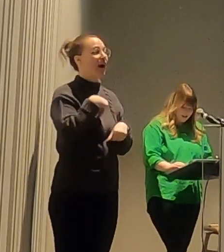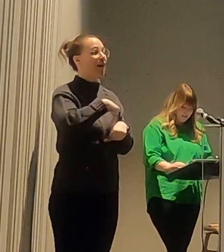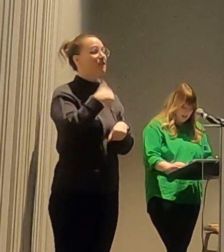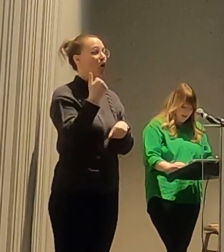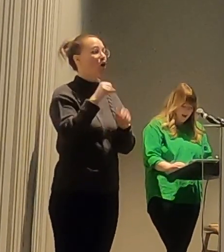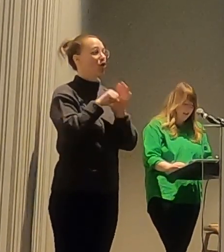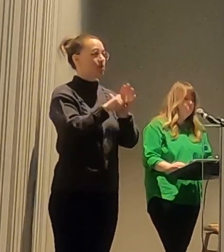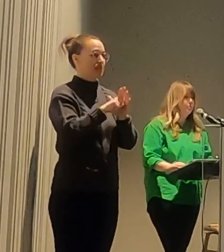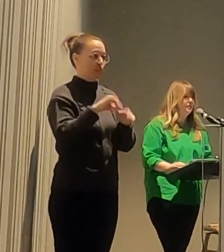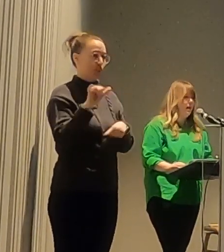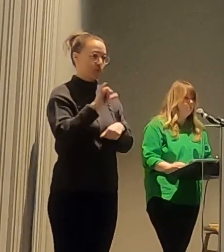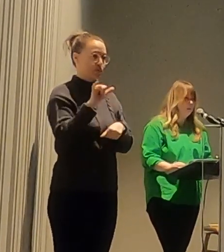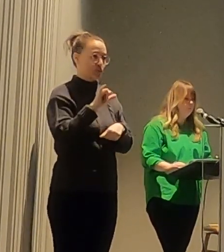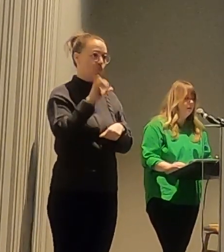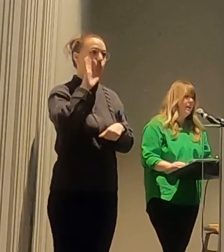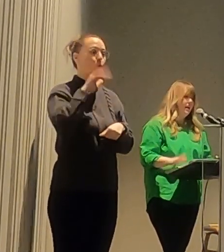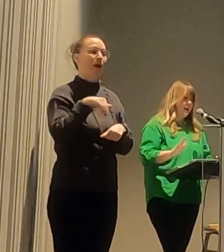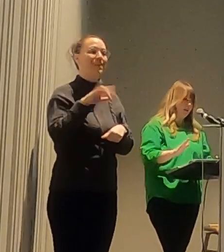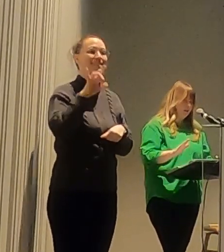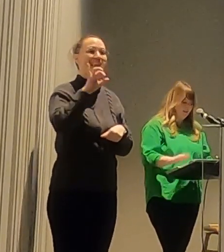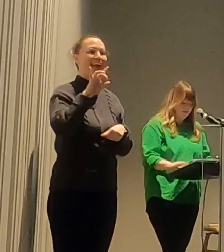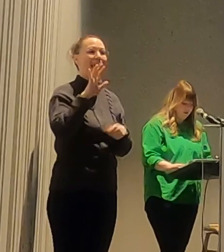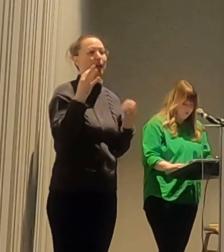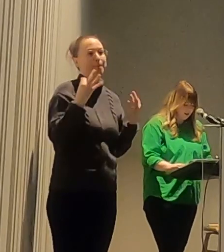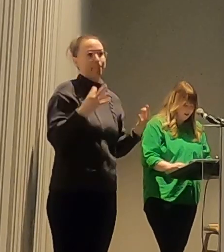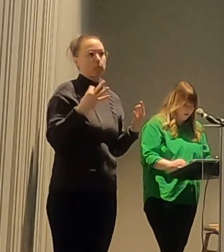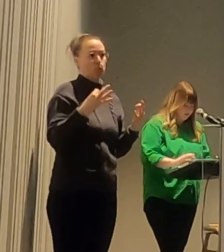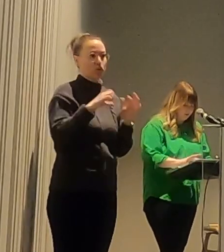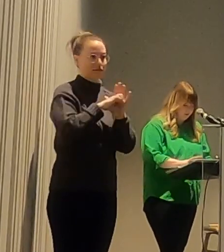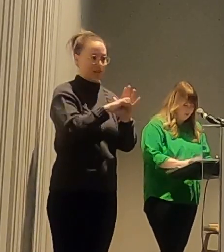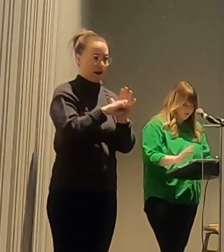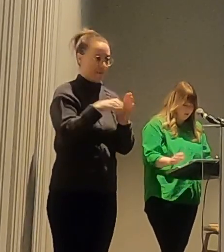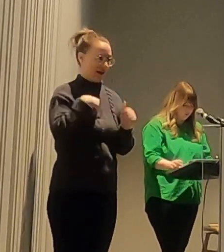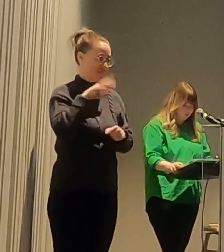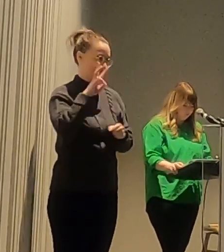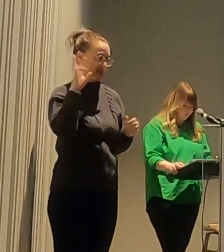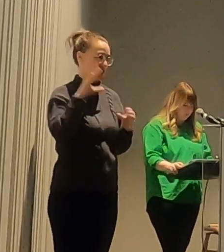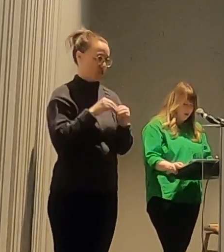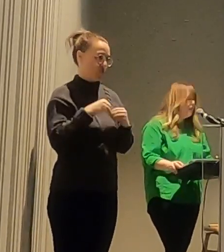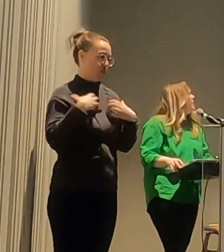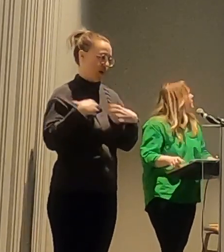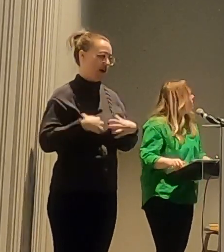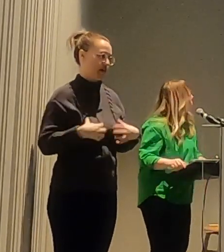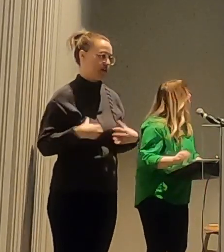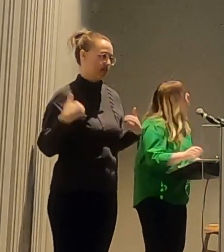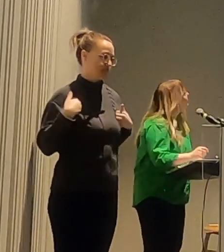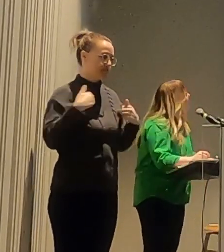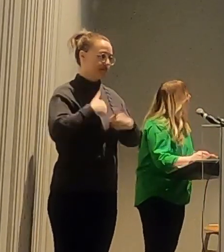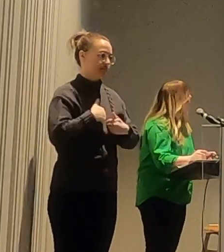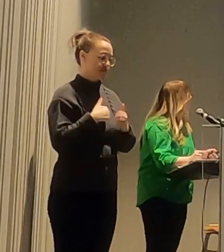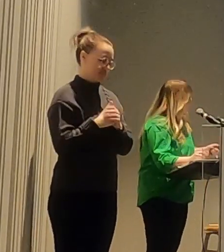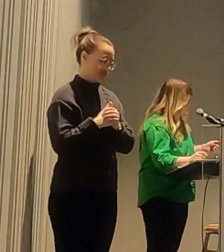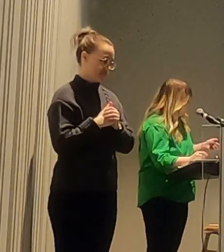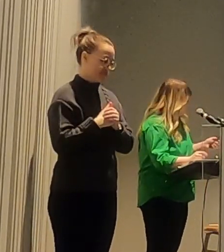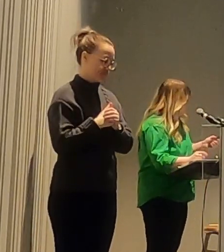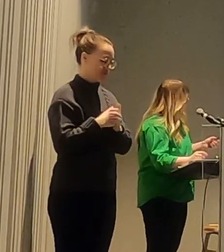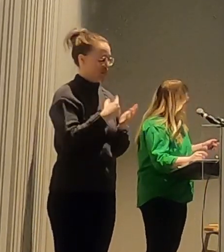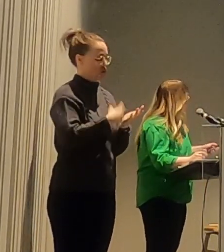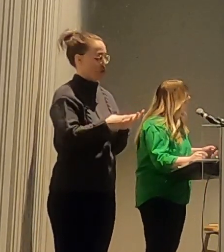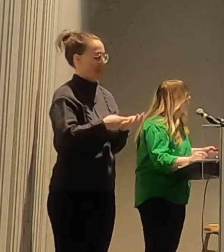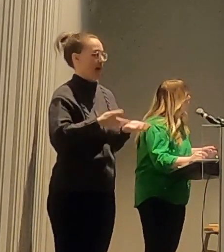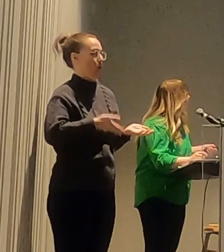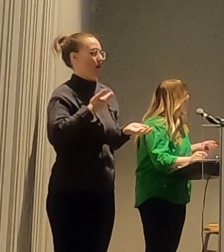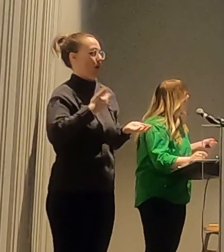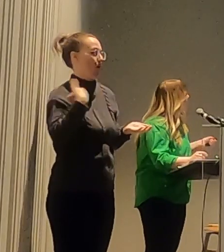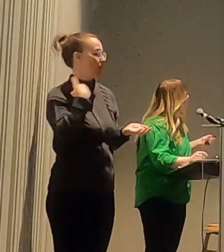known as the 8 Buddhist emblems. It has 6 of those on it. So moving up the robe, like in the